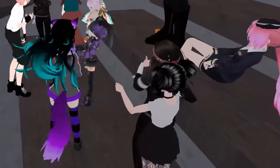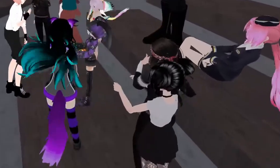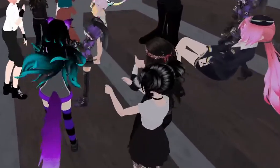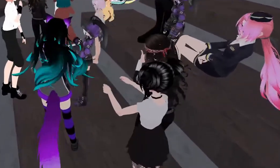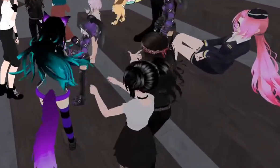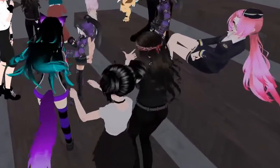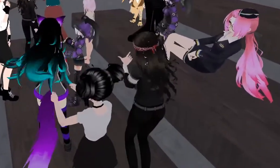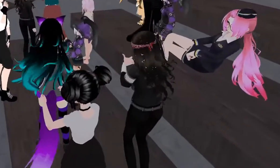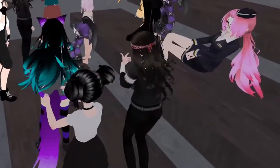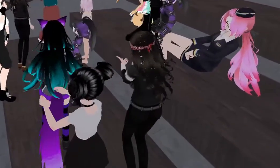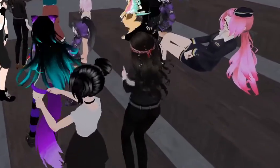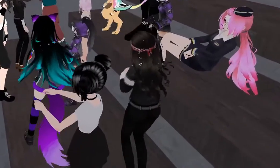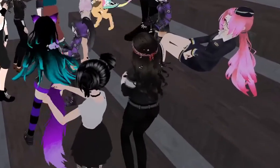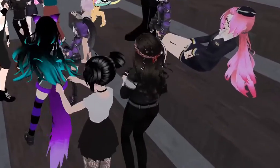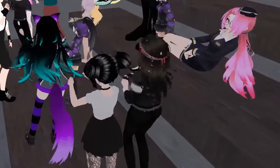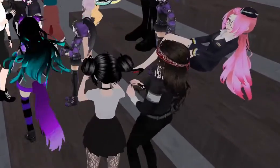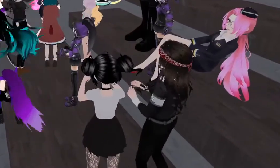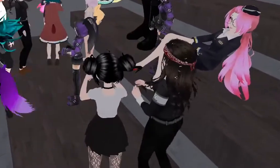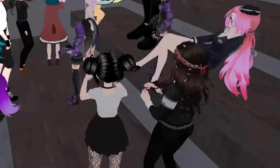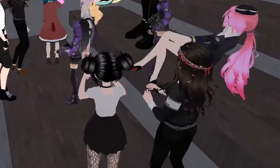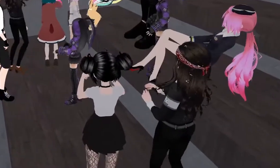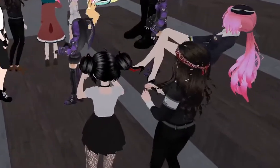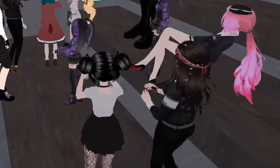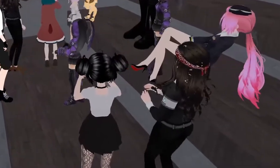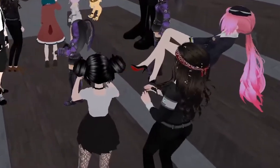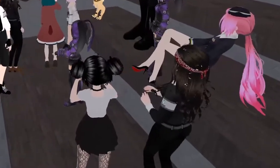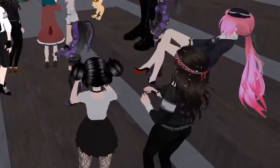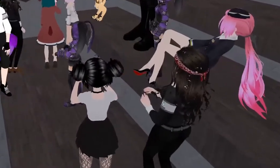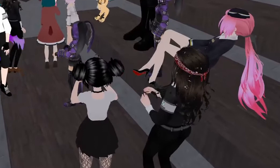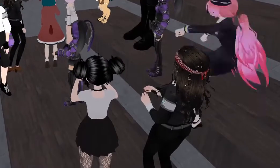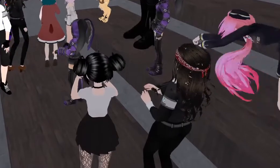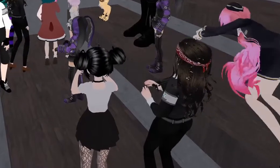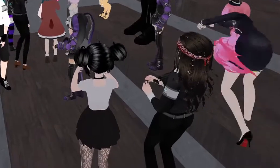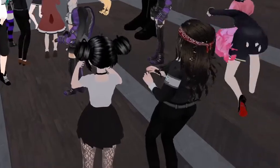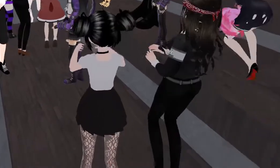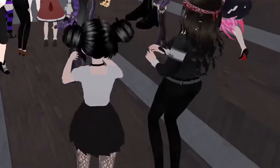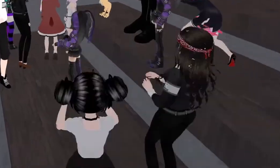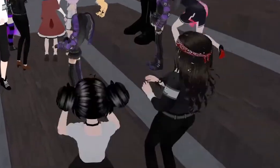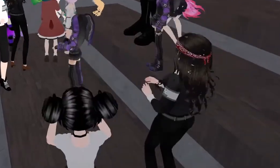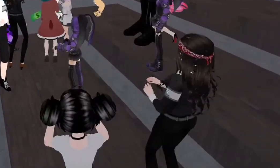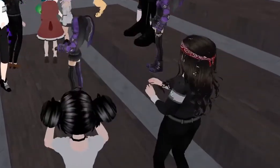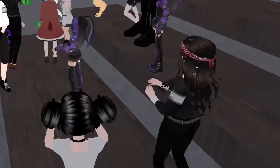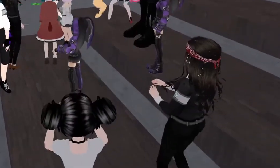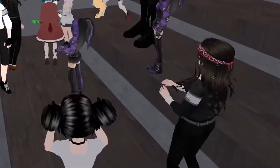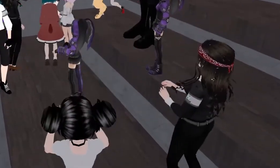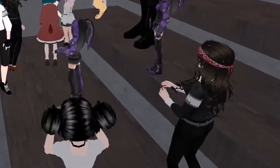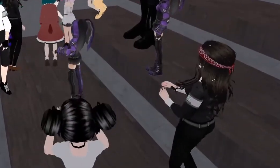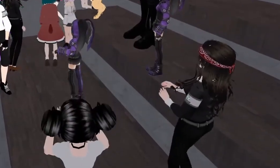Bigger. At the end, I think we're gonna take multiple group photos. I kind of want one of like each group, like you